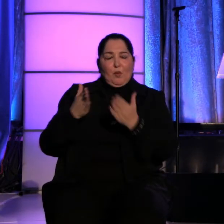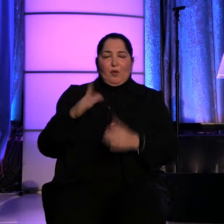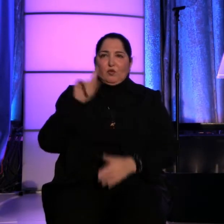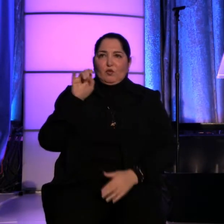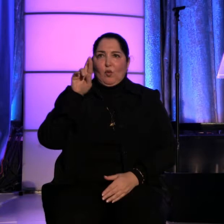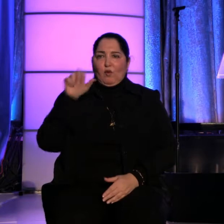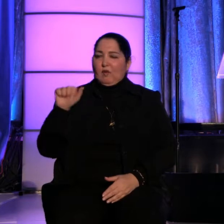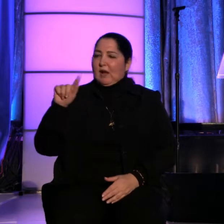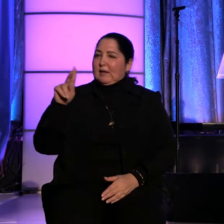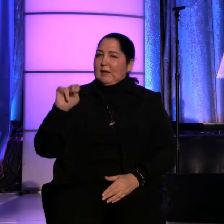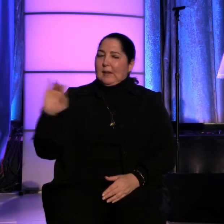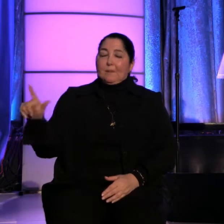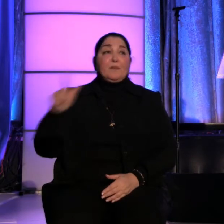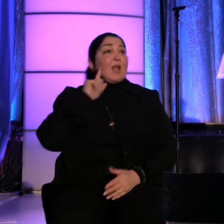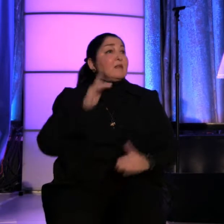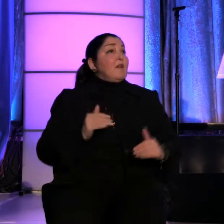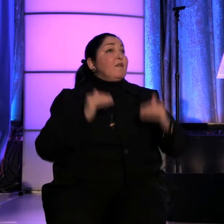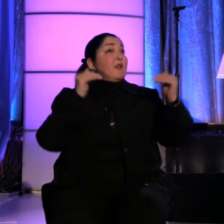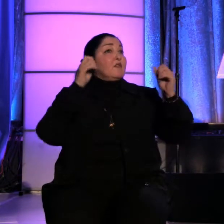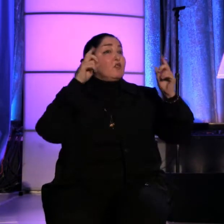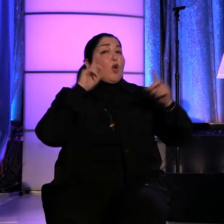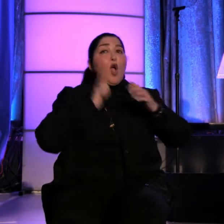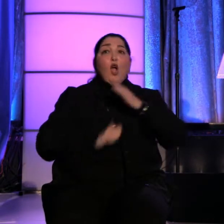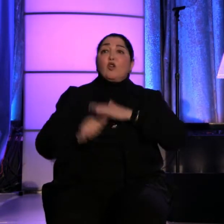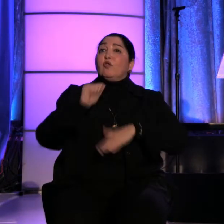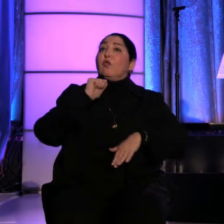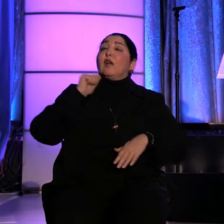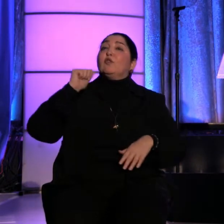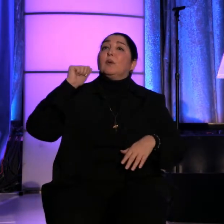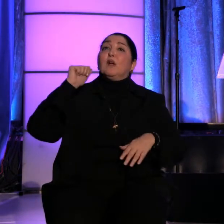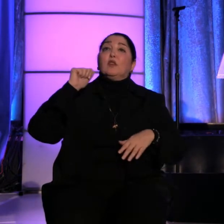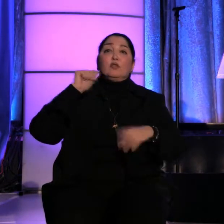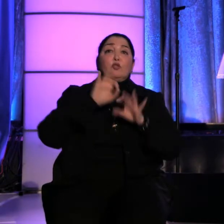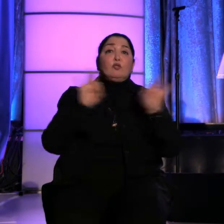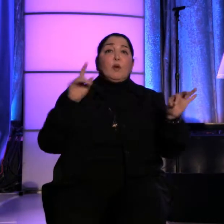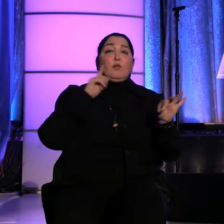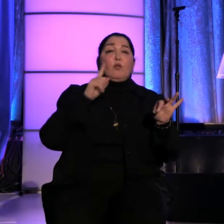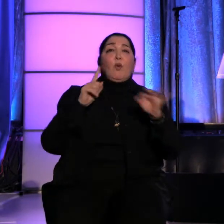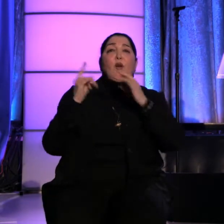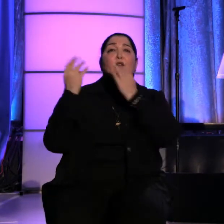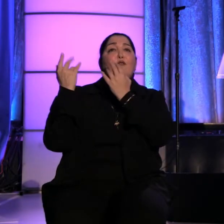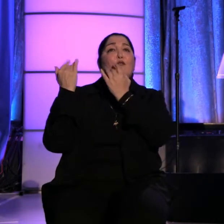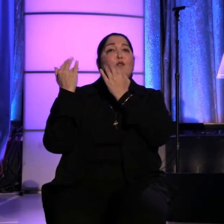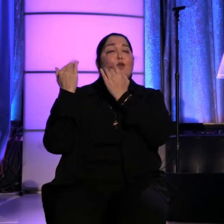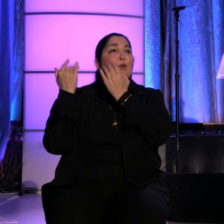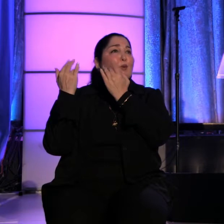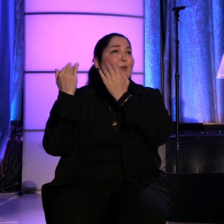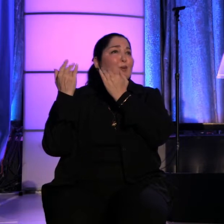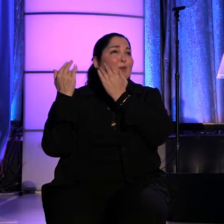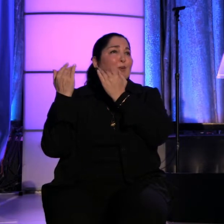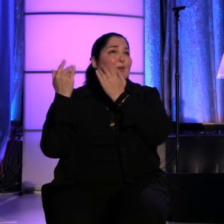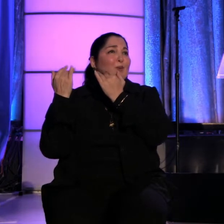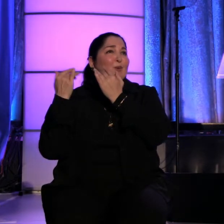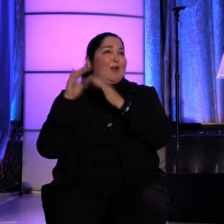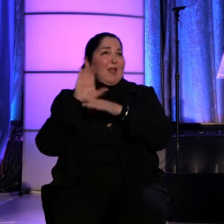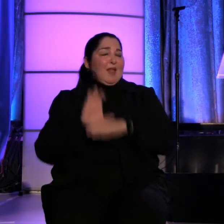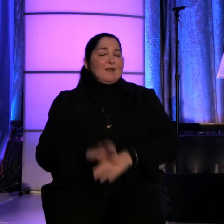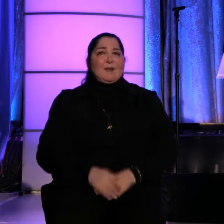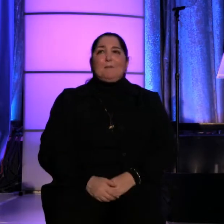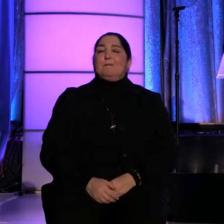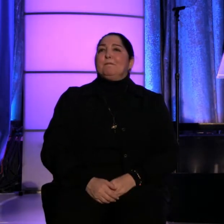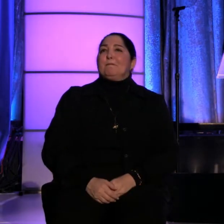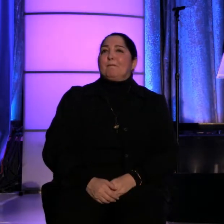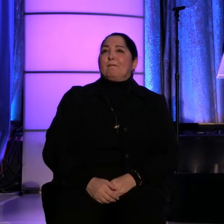dance education, and her undergraduate degree was in classical flute performance. Ladies and gentlemen, please welcome